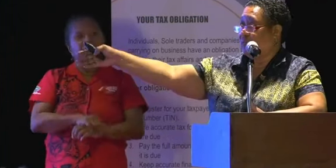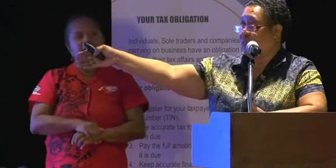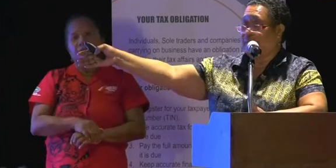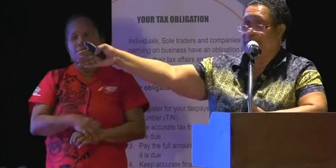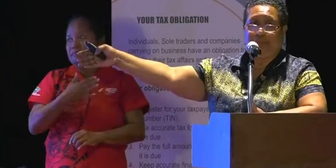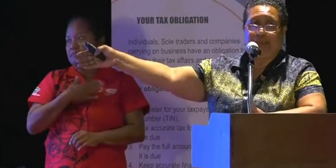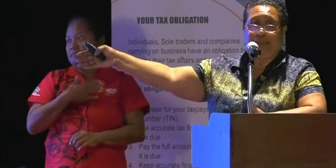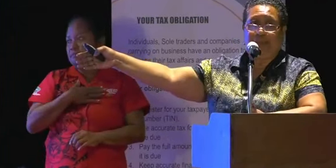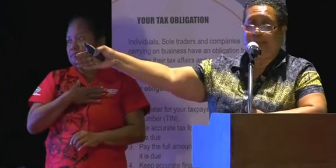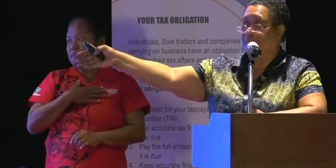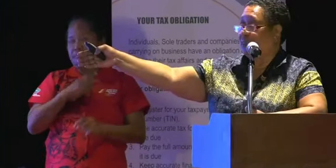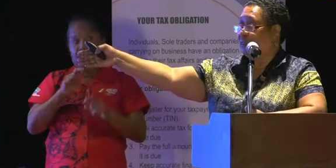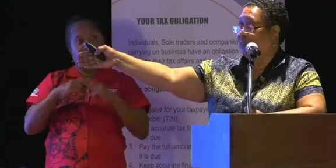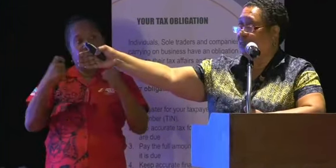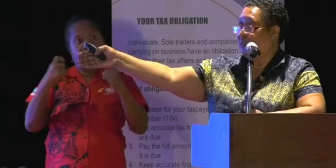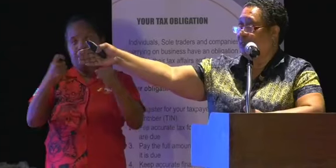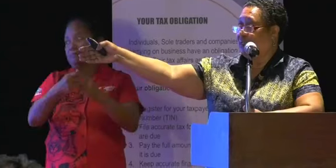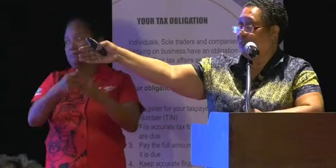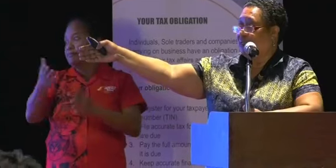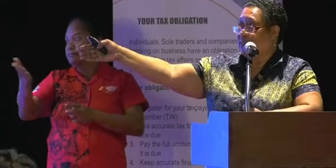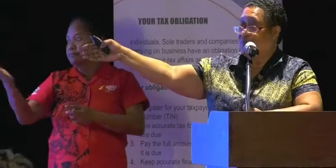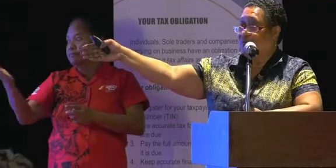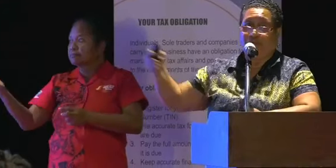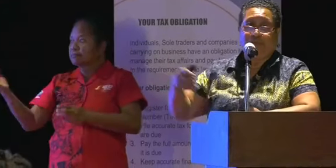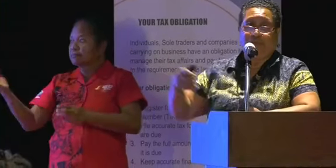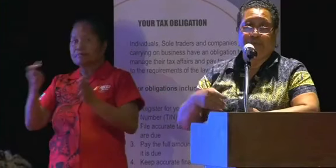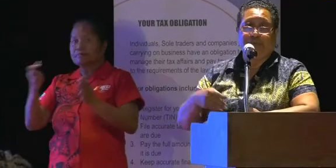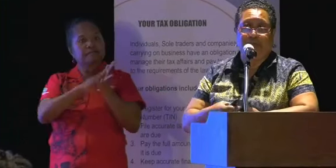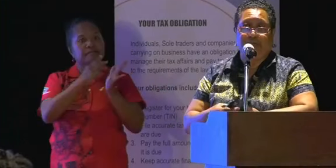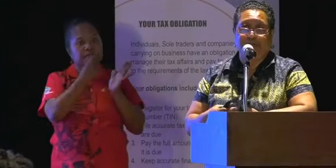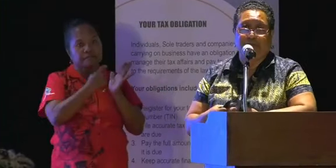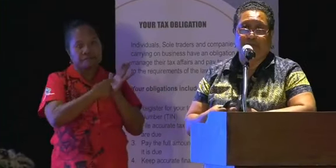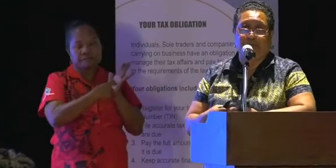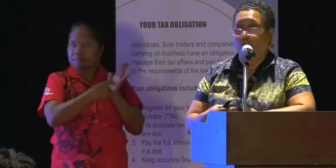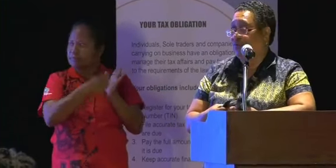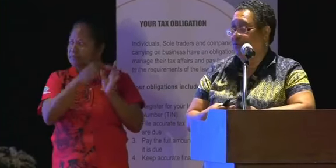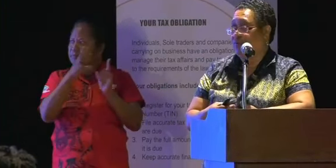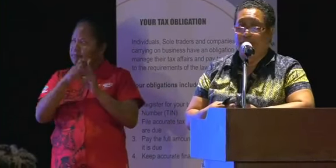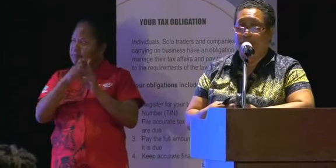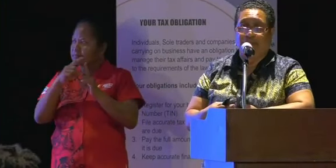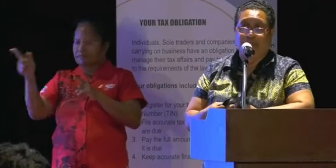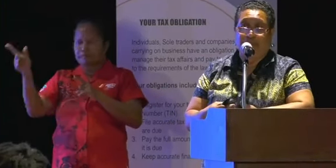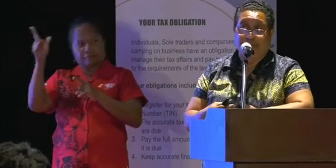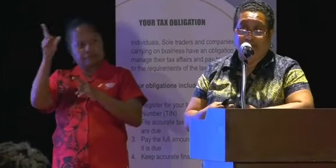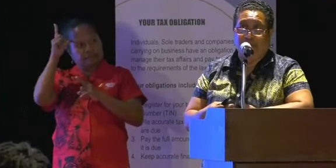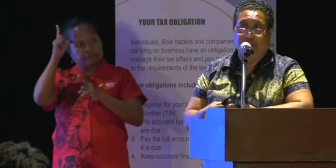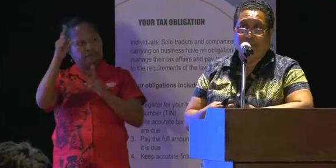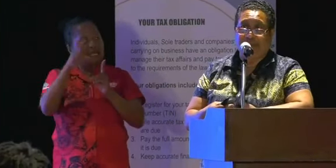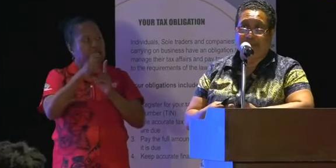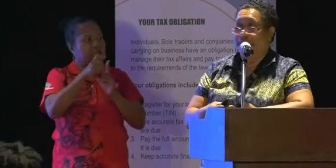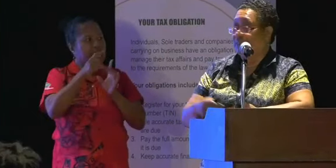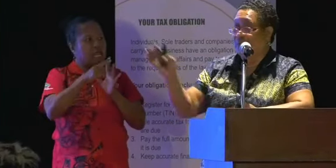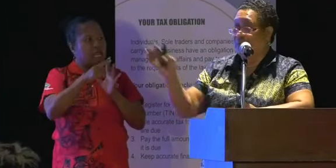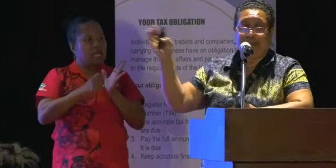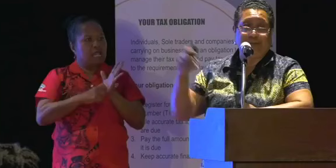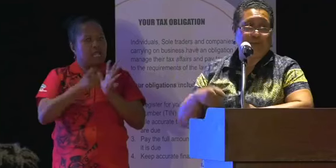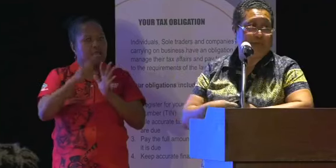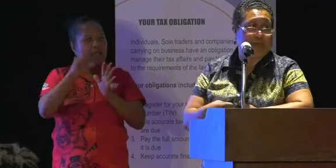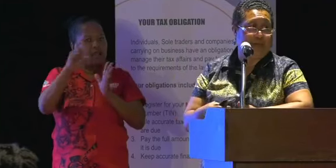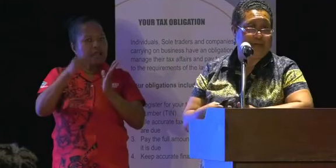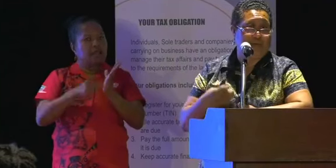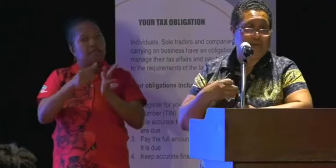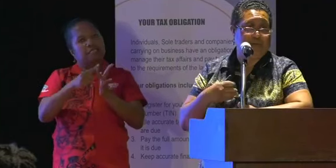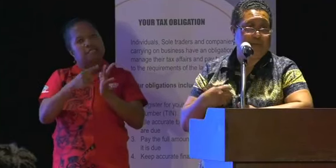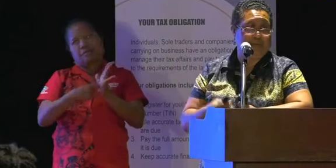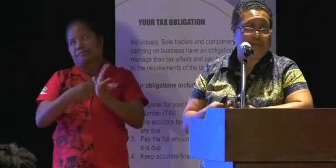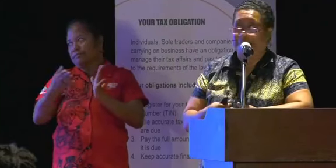my counterpart is here. He's the Mr. Dollar Cruz is the director for FEMA enforcement. He's the one that issues